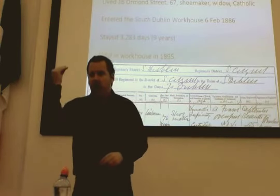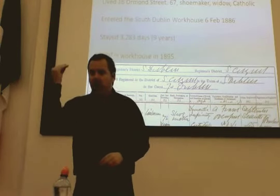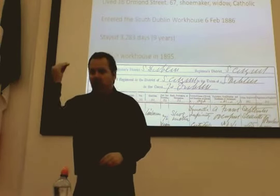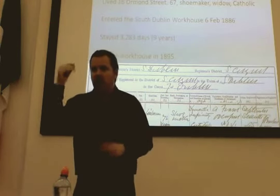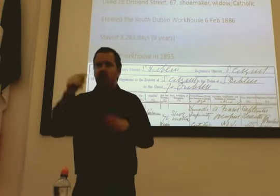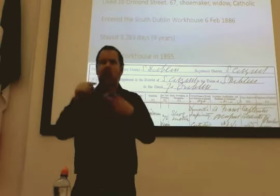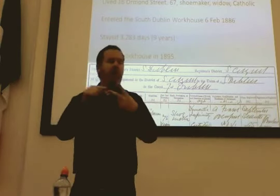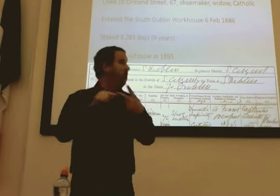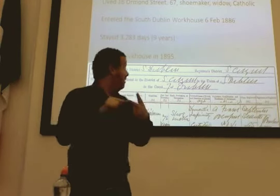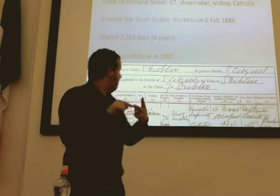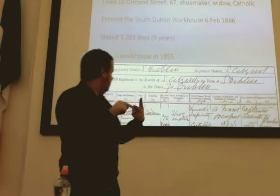from dementia.